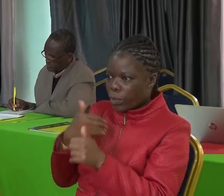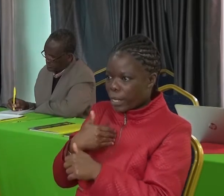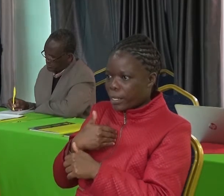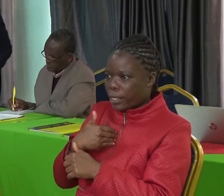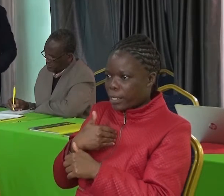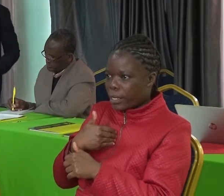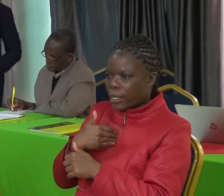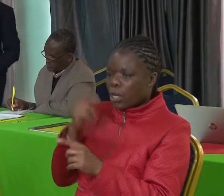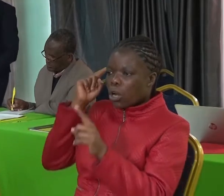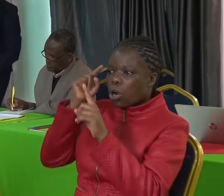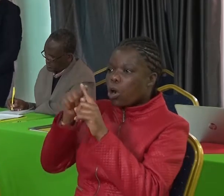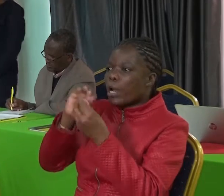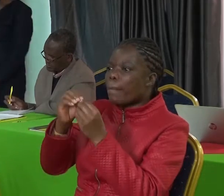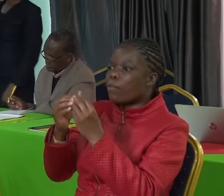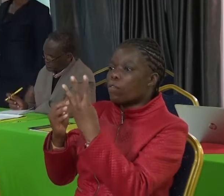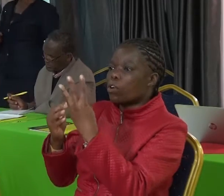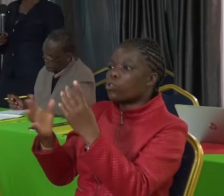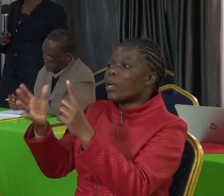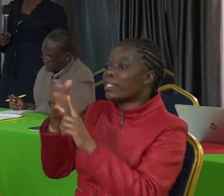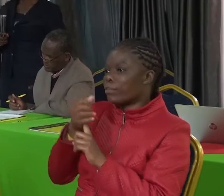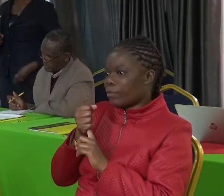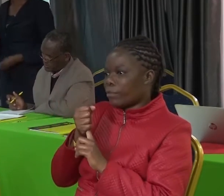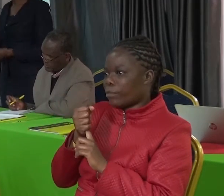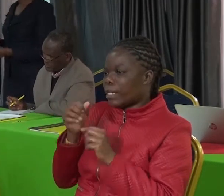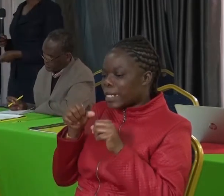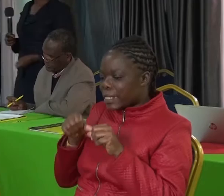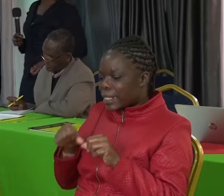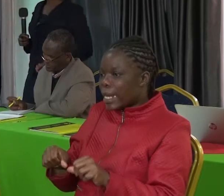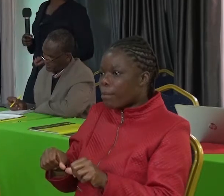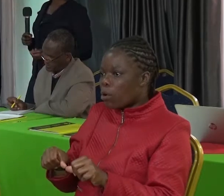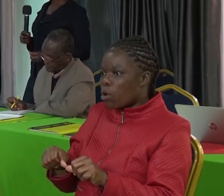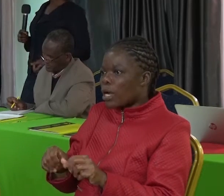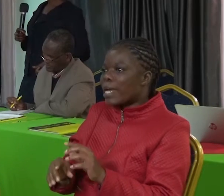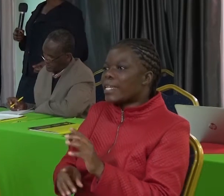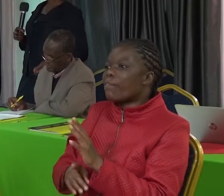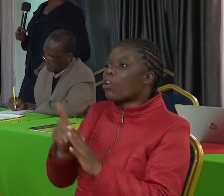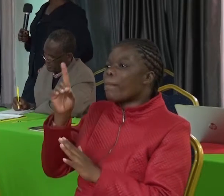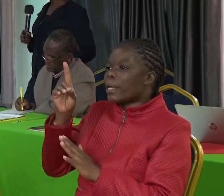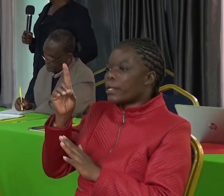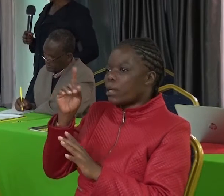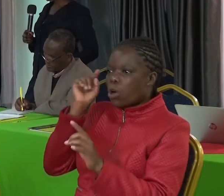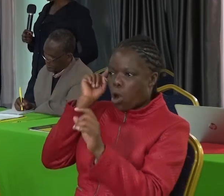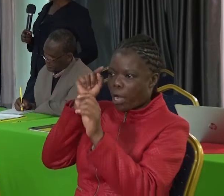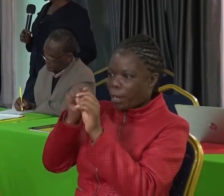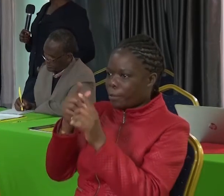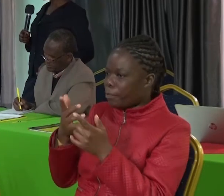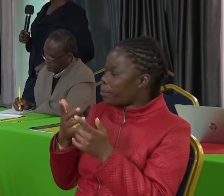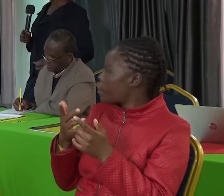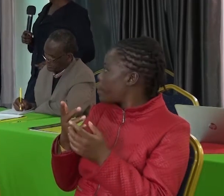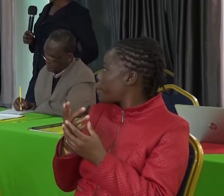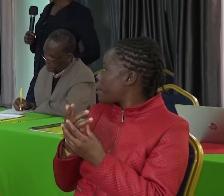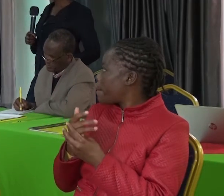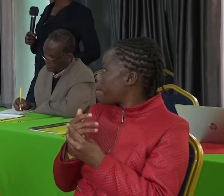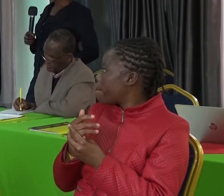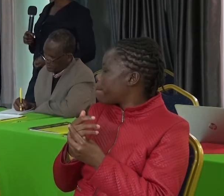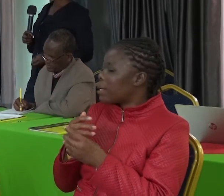to achieve this whole project, sustainable development goal. Then such learning communities are manned by